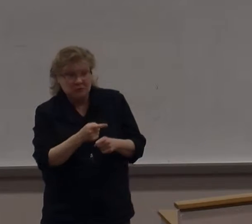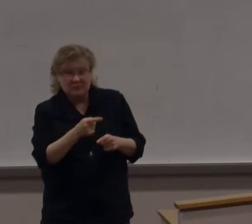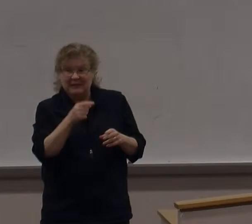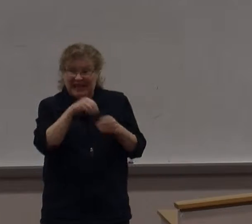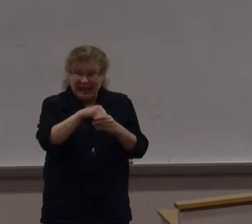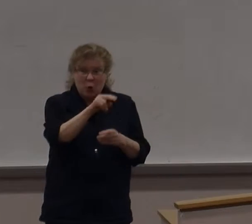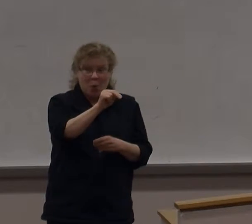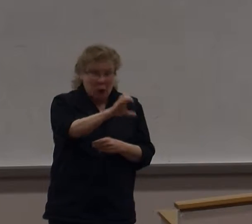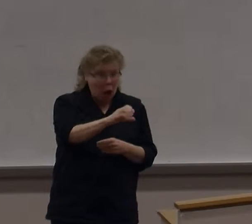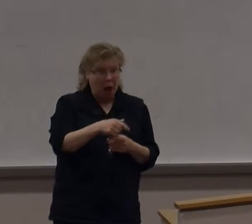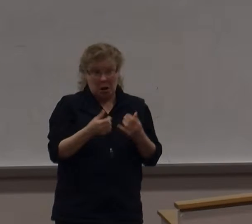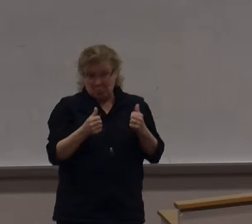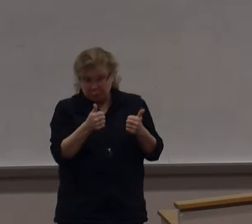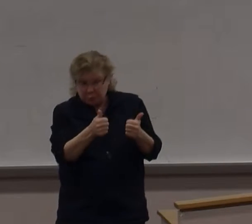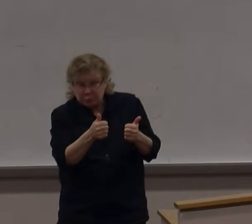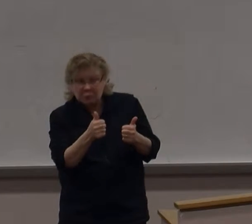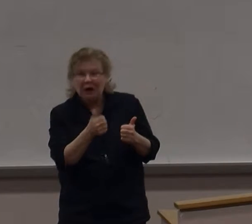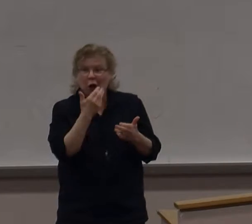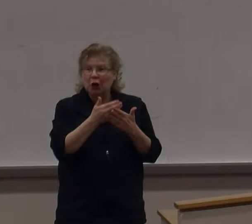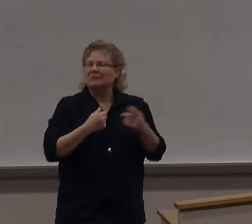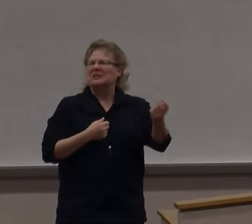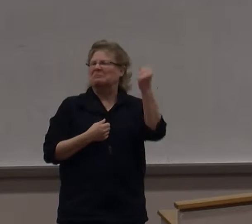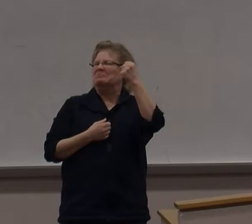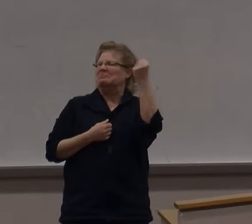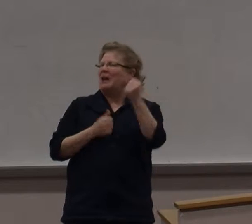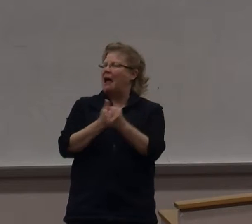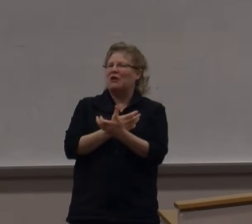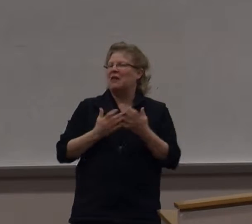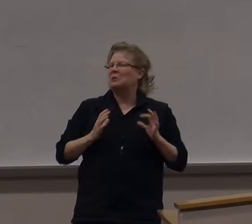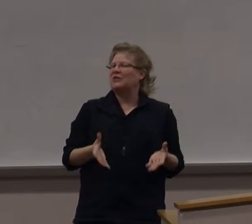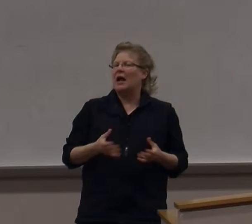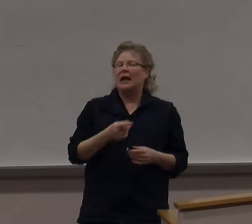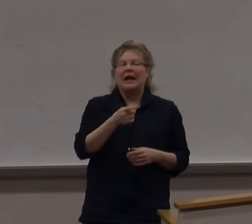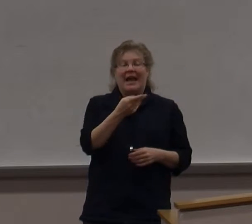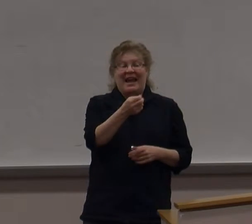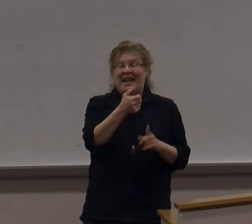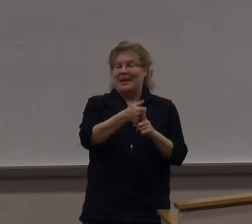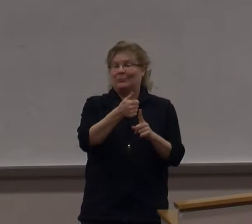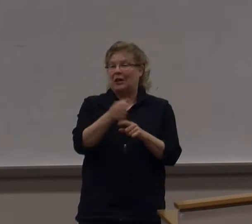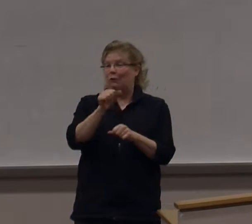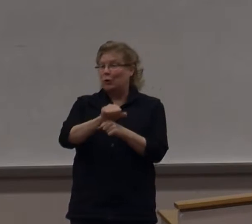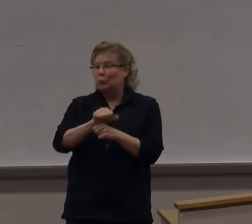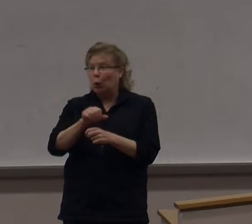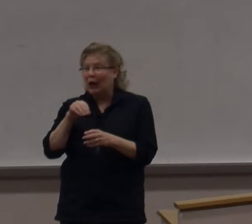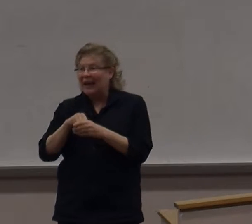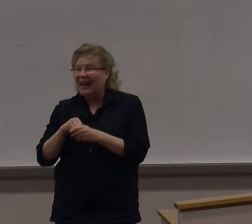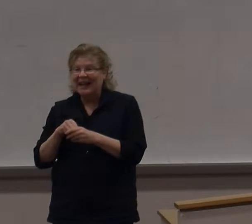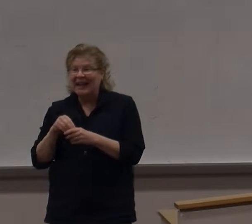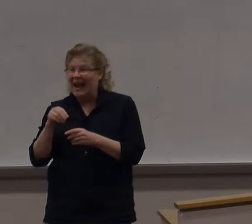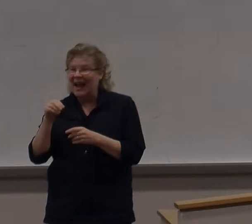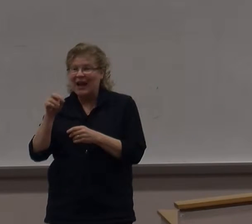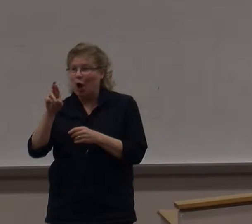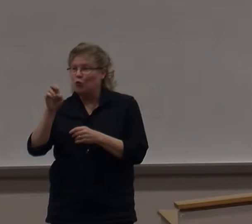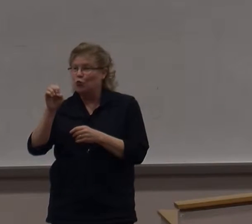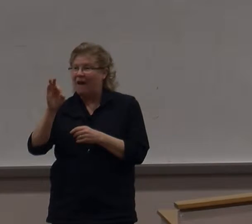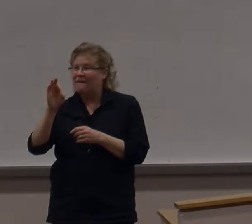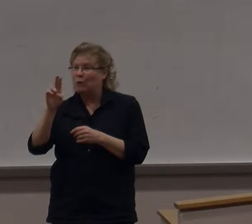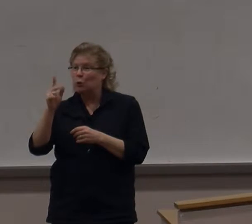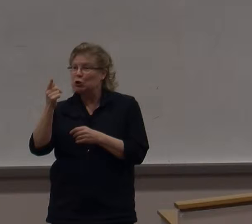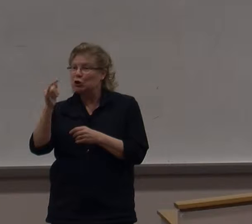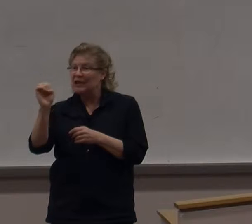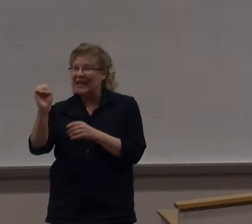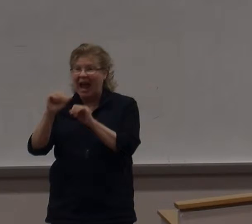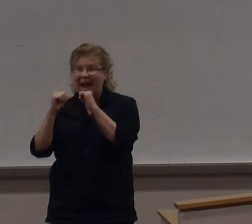Charlotte. He was working at a refugee resettlement agency. He had been accepted as an undergraduate at UNC Charlotte.